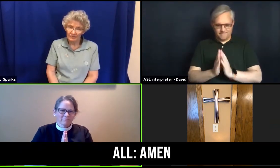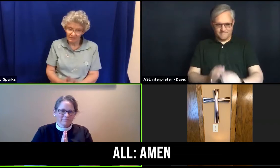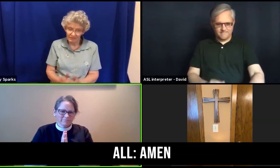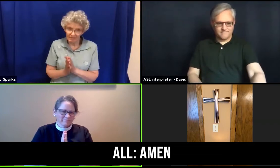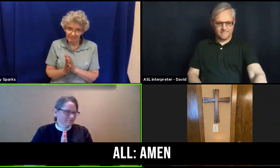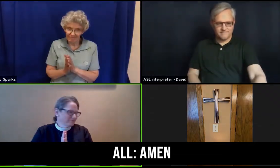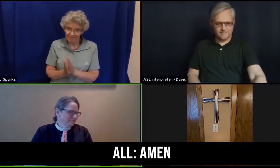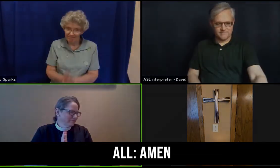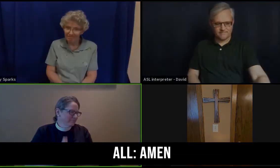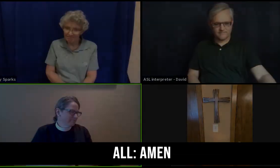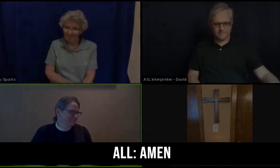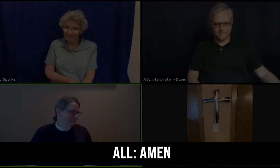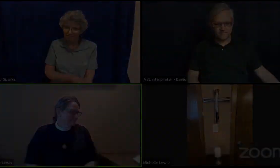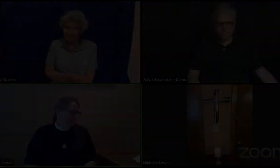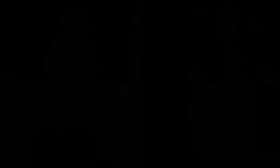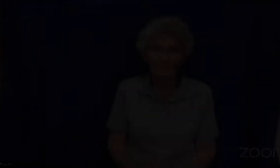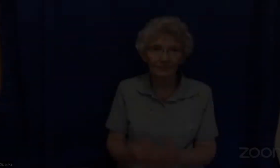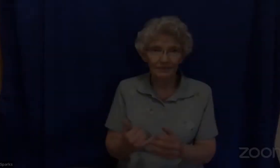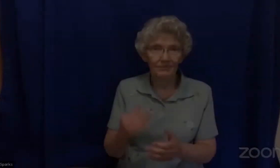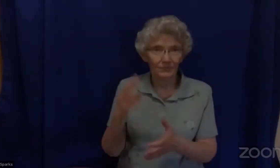Amen.